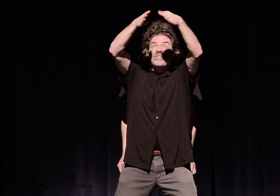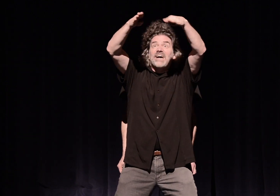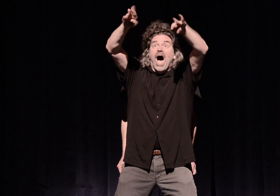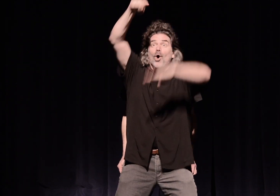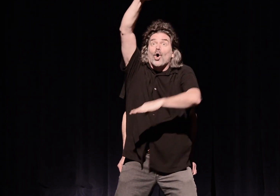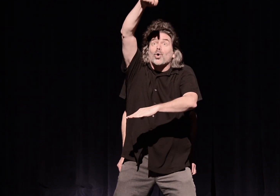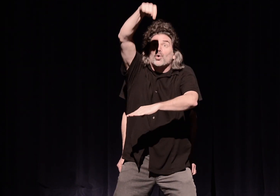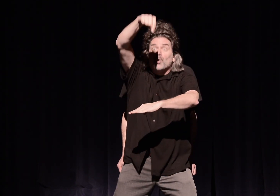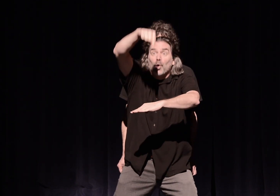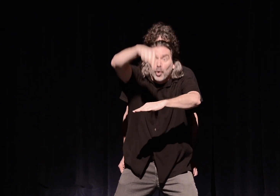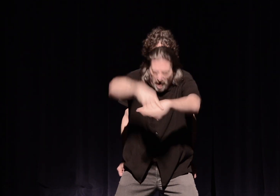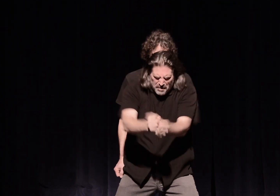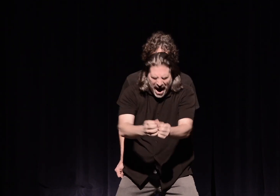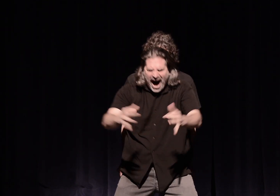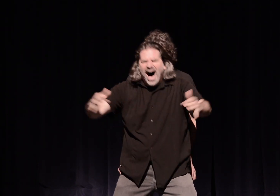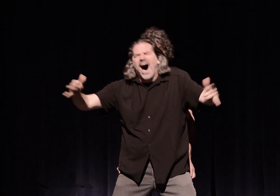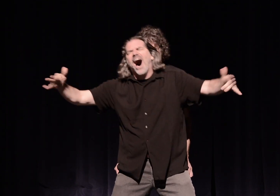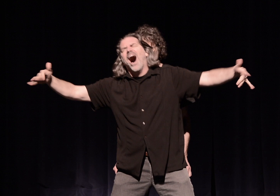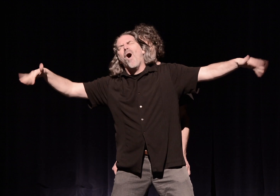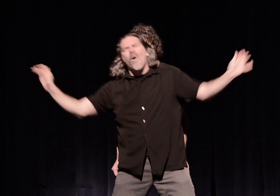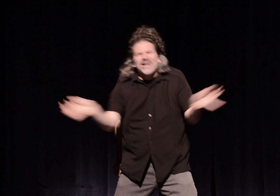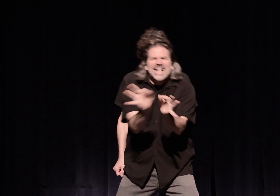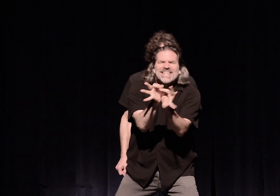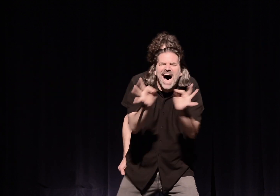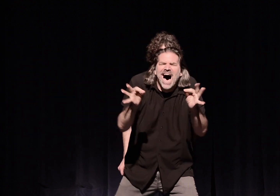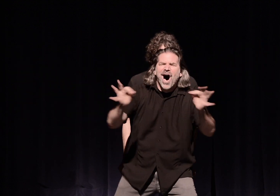bomb bay doors opening. The explosion of